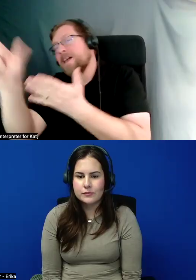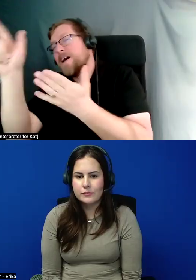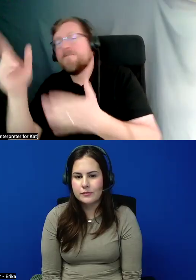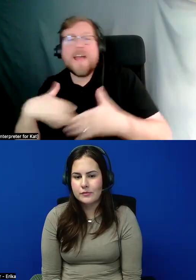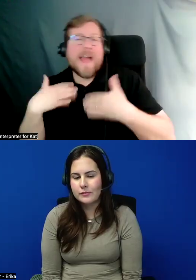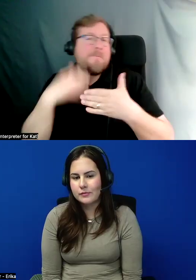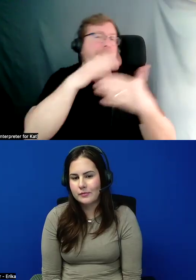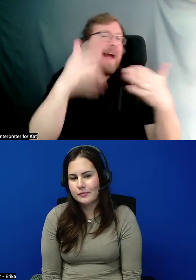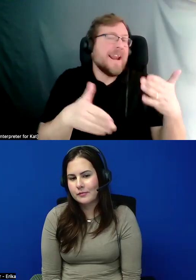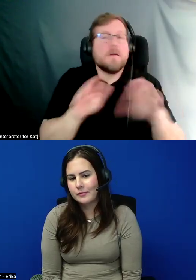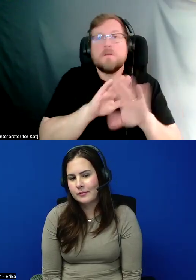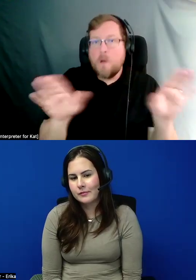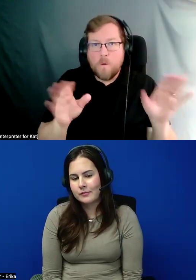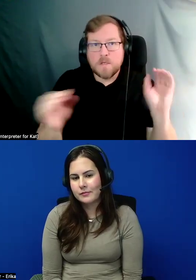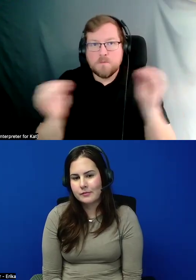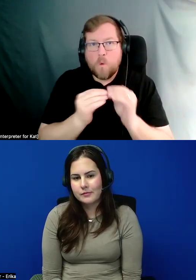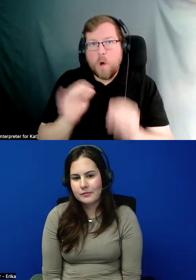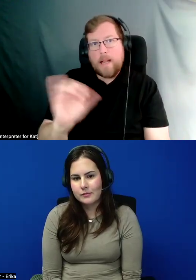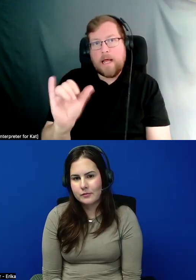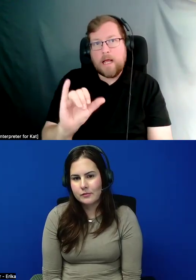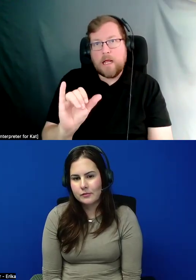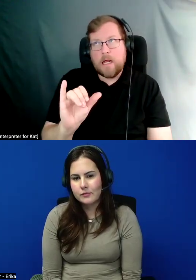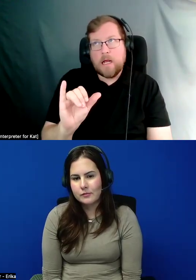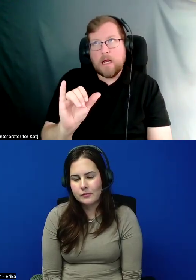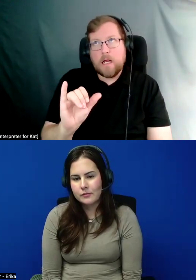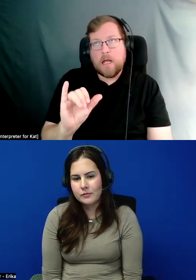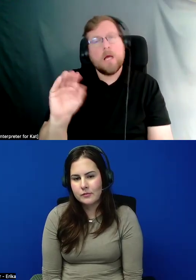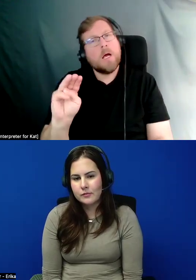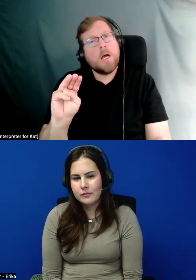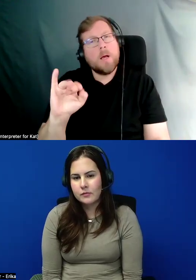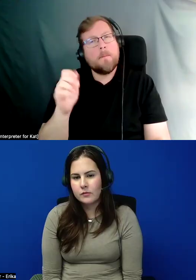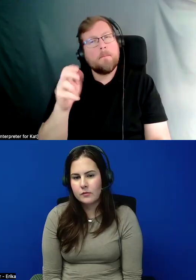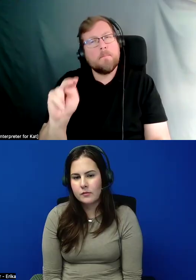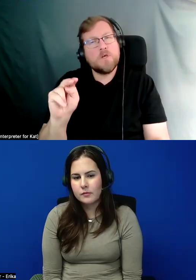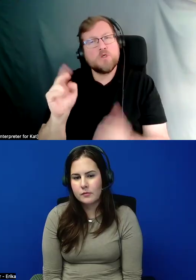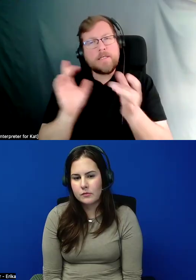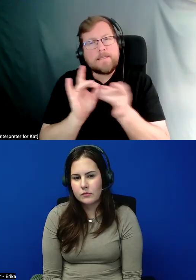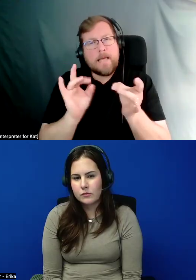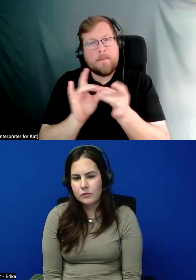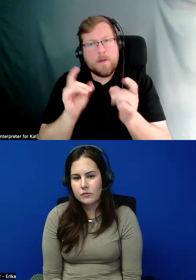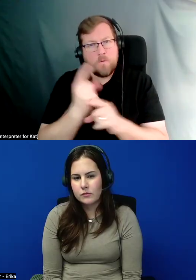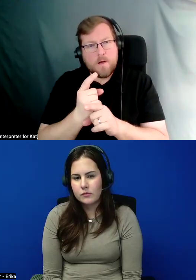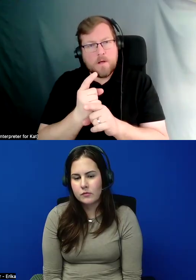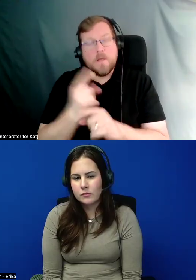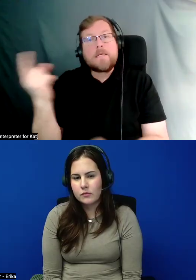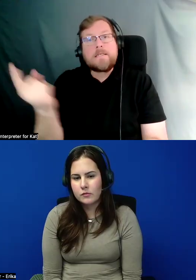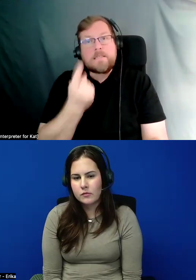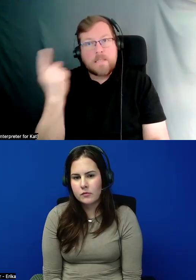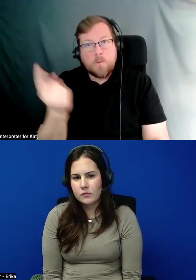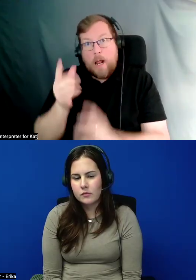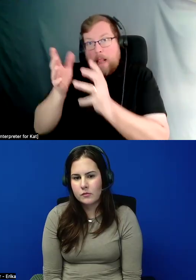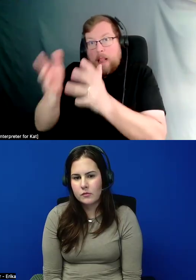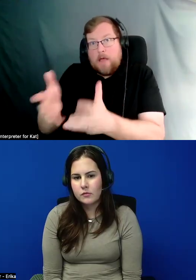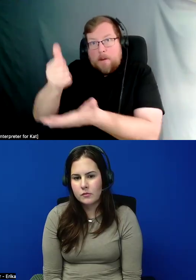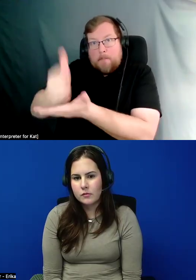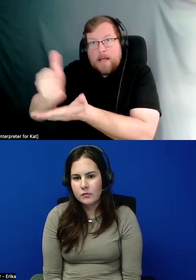ending. More of like a mission statement. Oh, someone left a passport behind. I